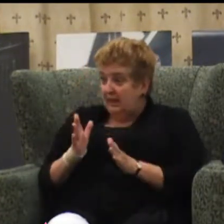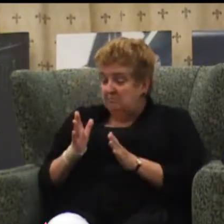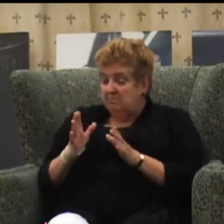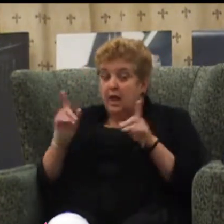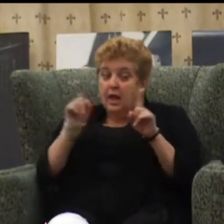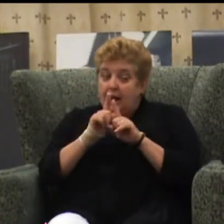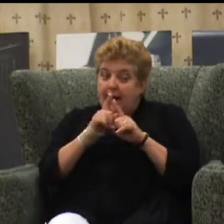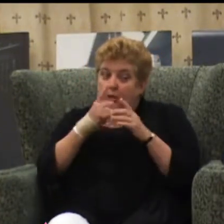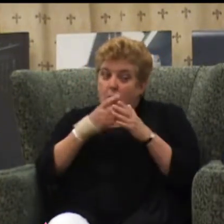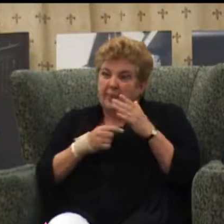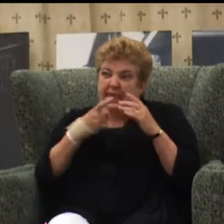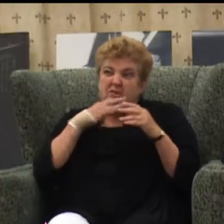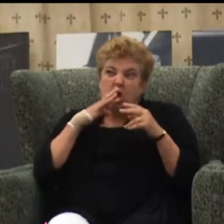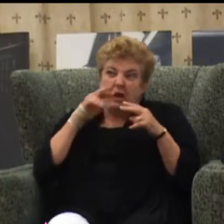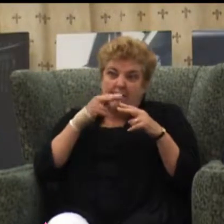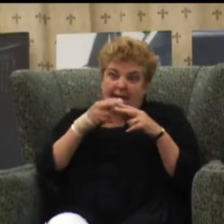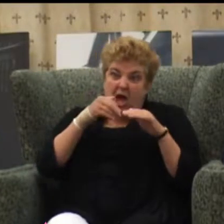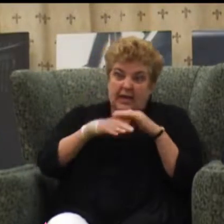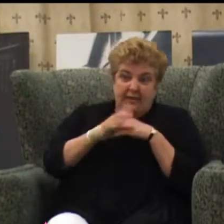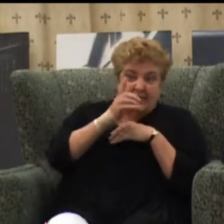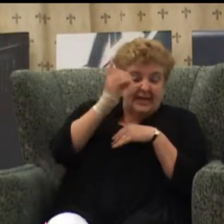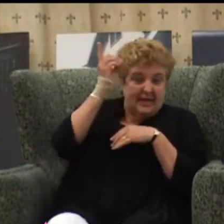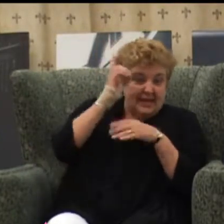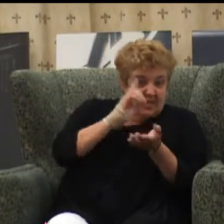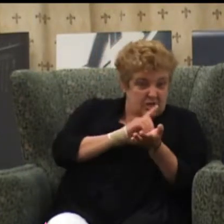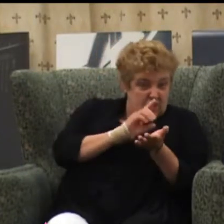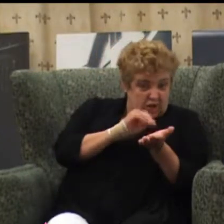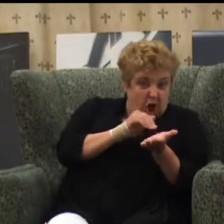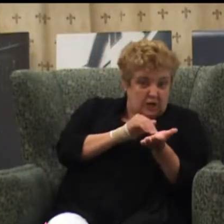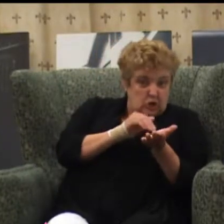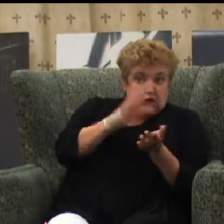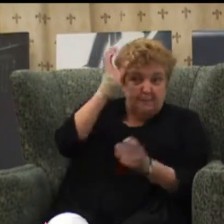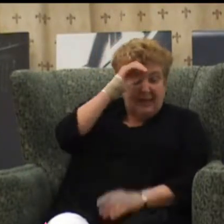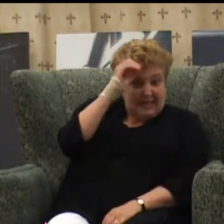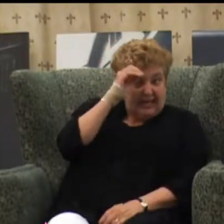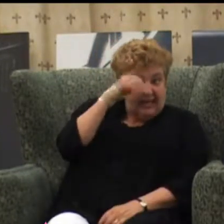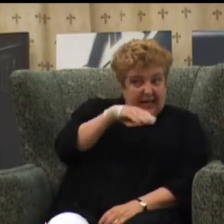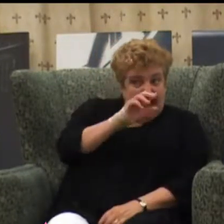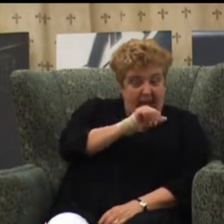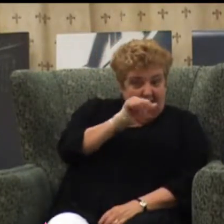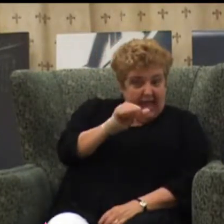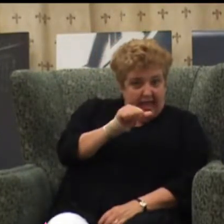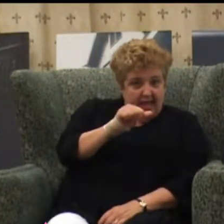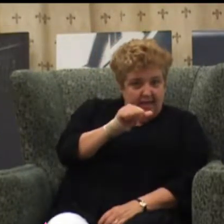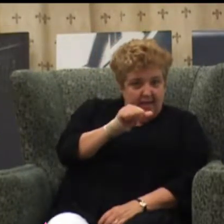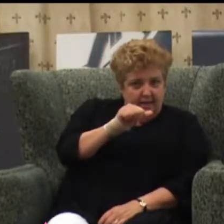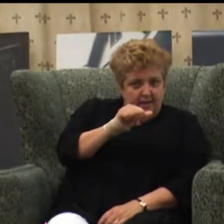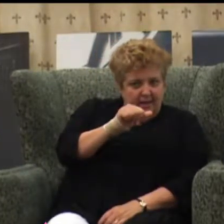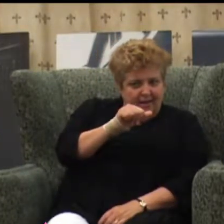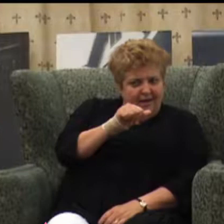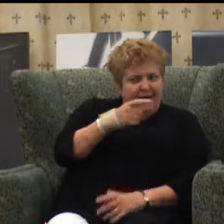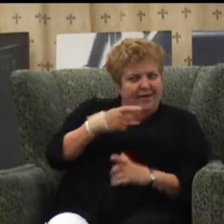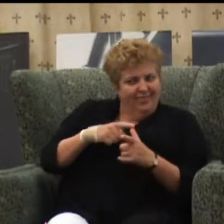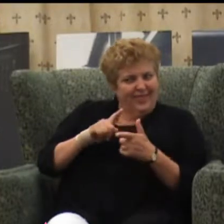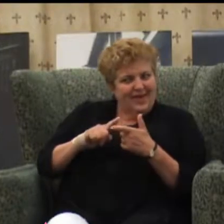doctor's opinion, in the big book of Alcoholics Anonymous, your problem isn't alcohol. And it took me another decade